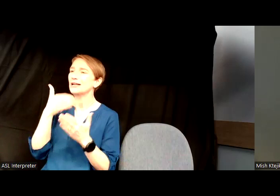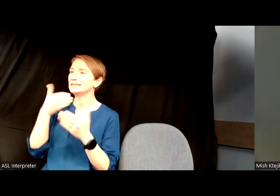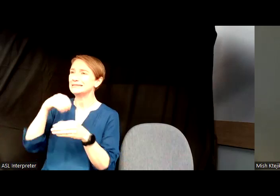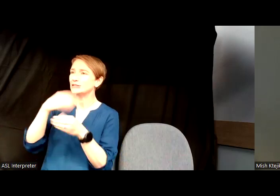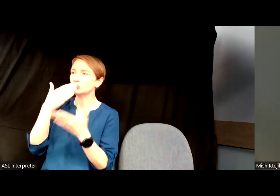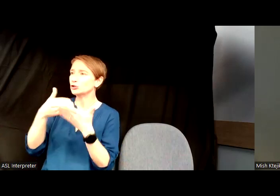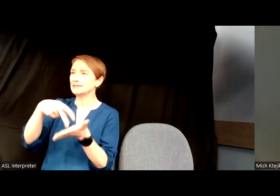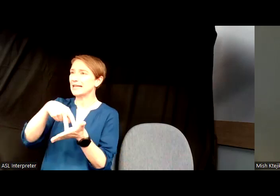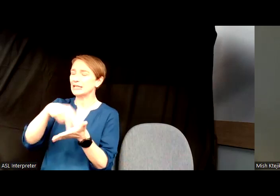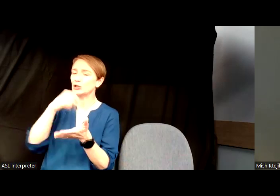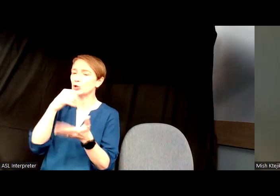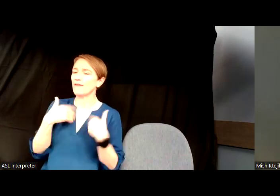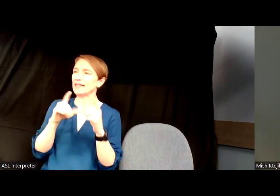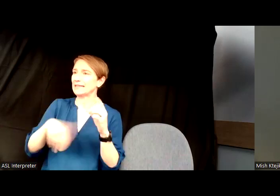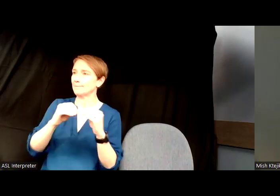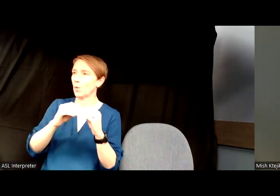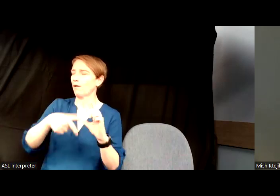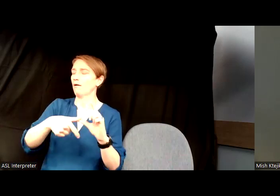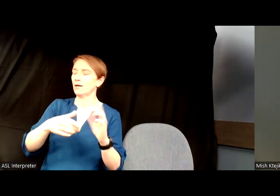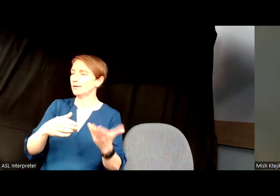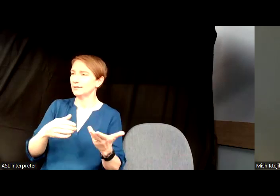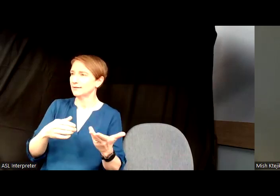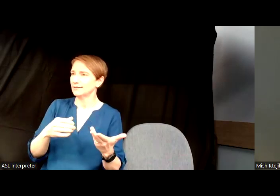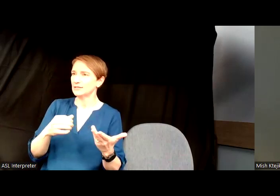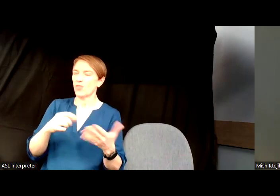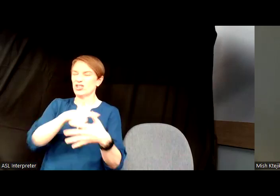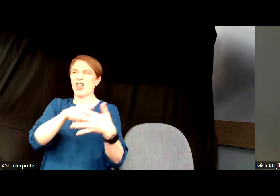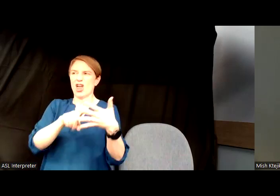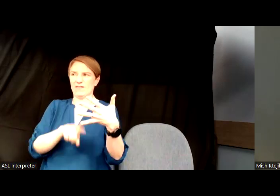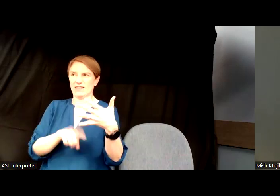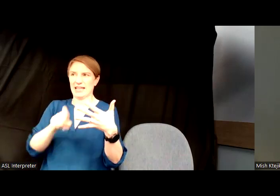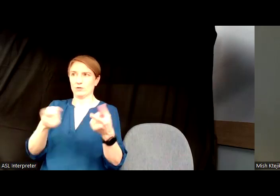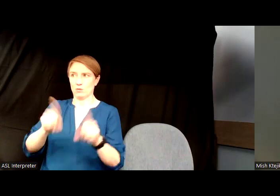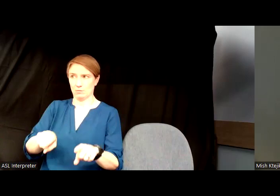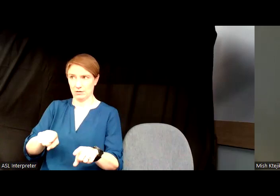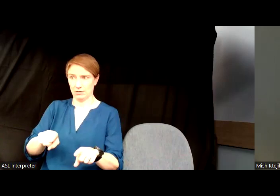don't get a license anymore, and they have to be processed, and all these things have to take place.